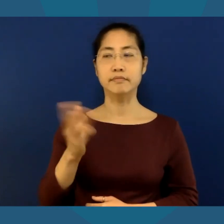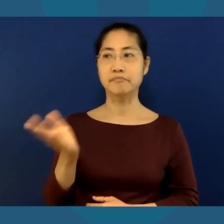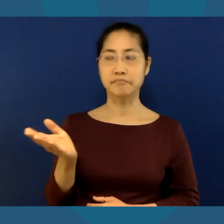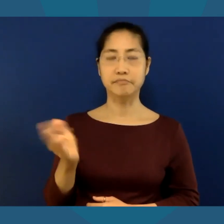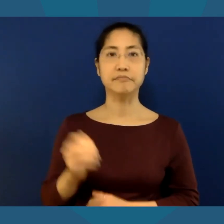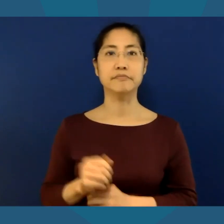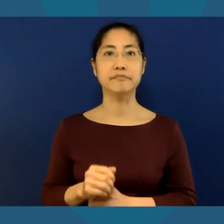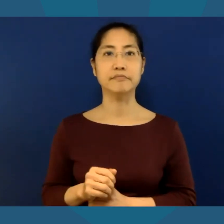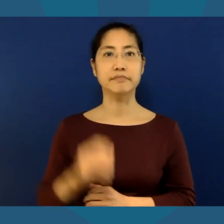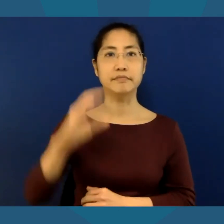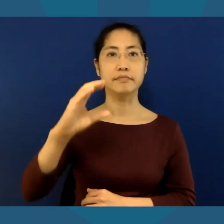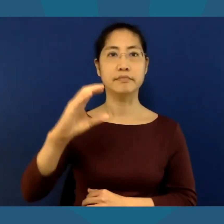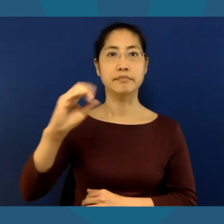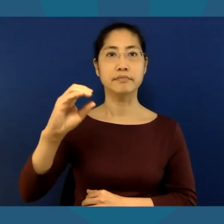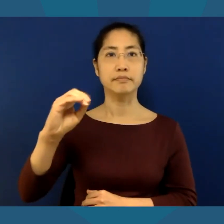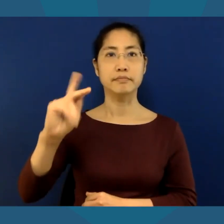Website,